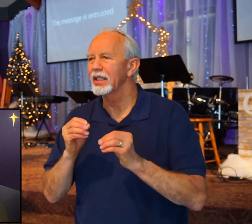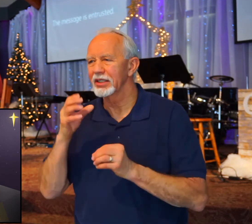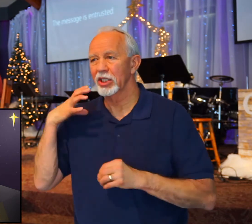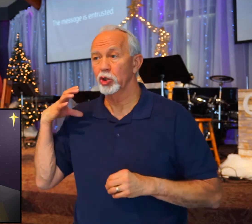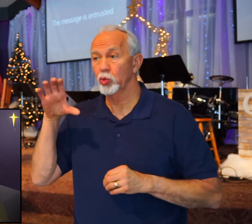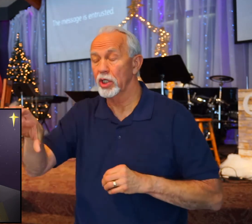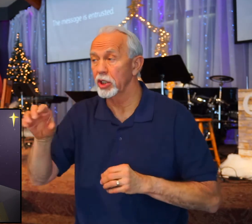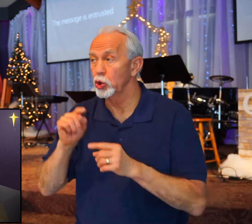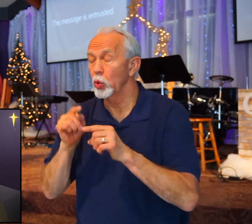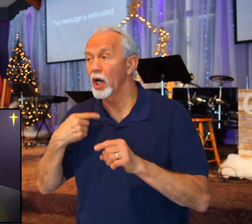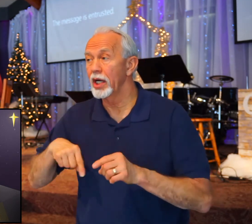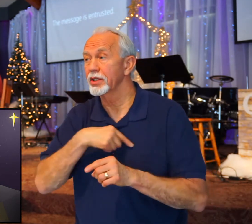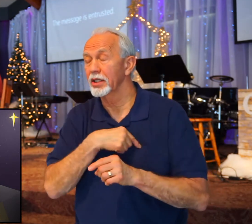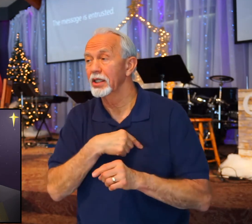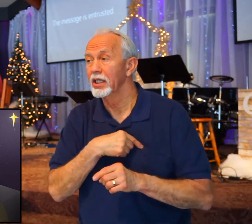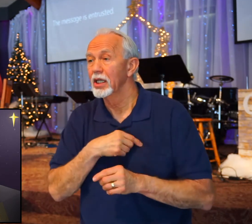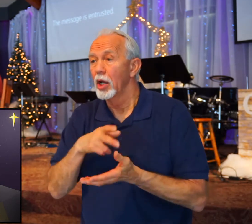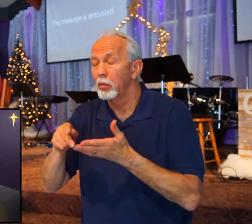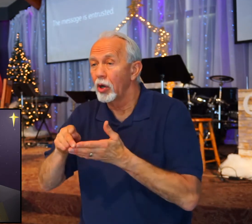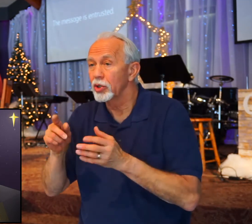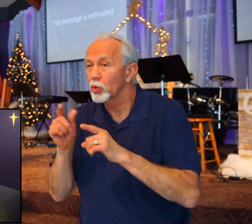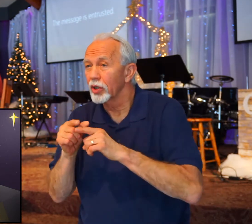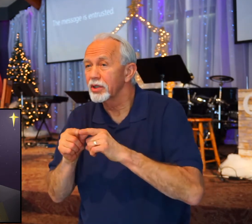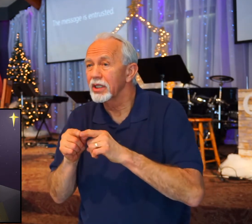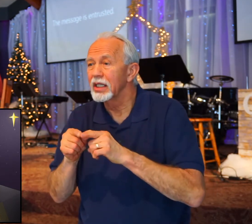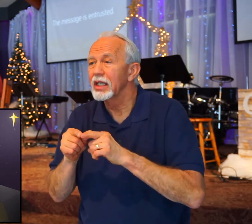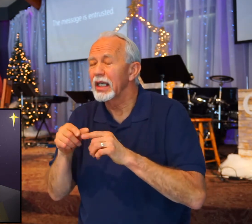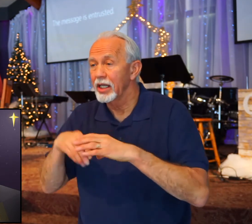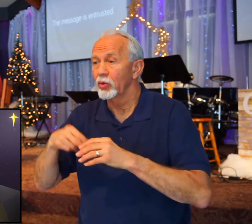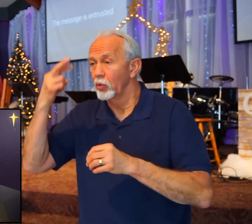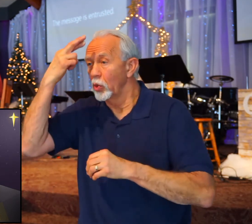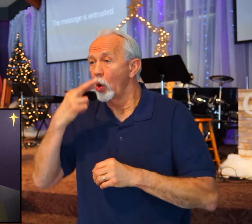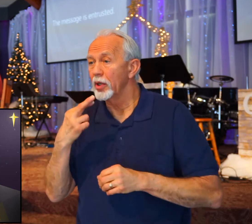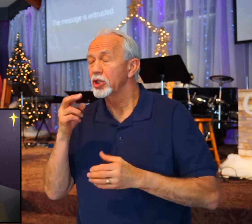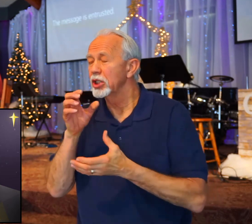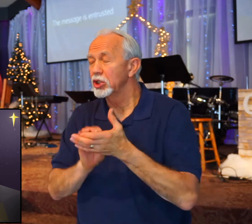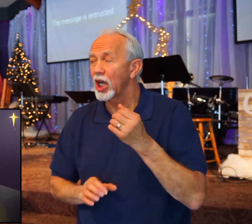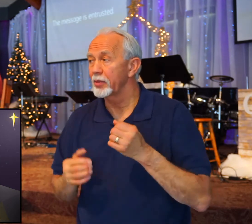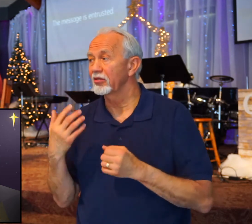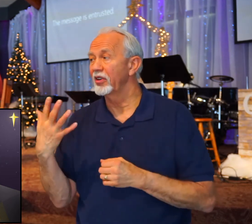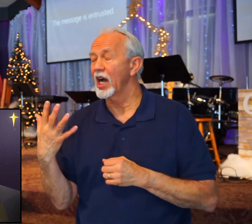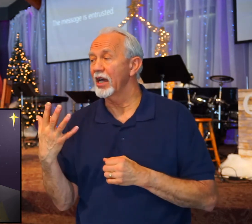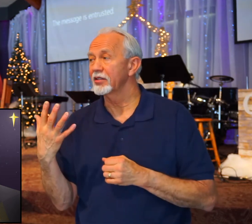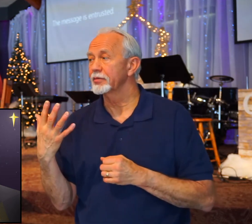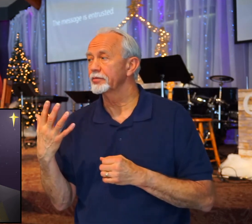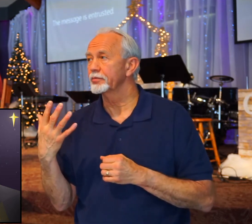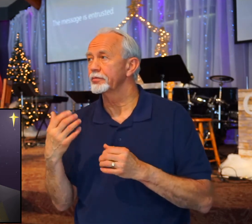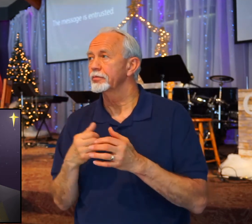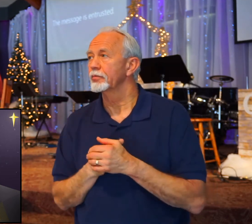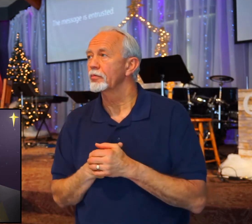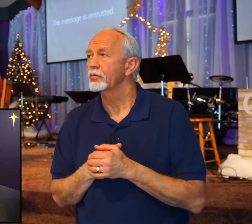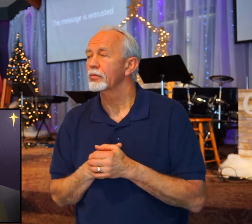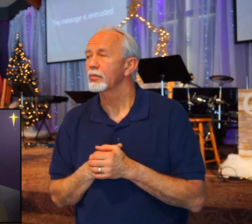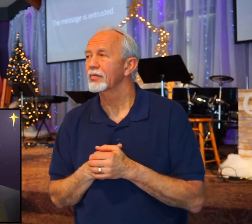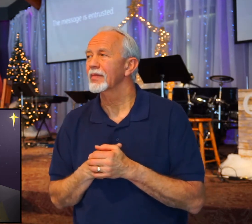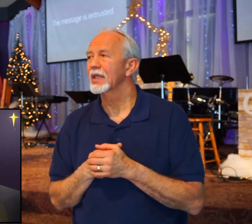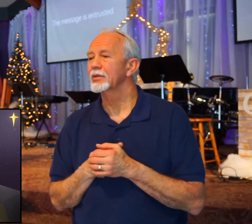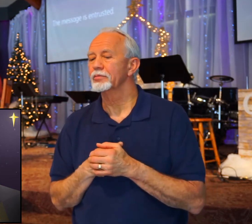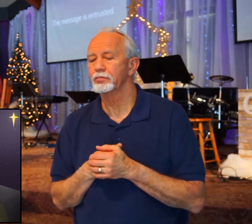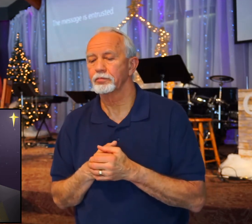to us with Paul's words in Romans chapter 5, and they'll be brought up on the screen here.